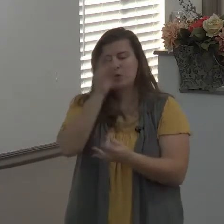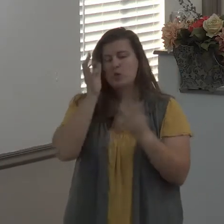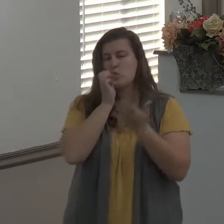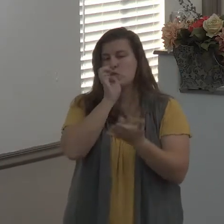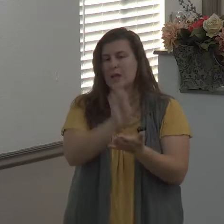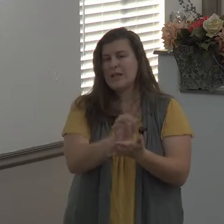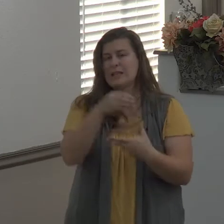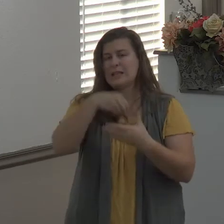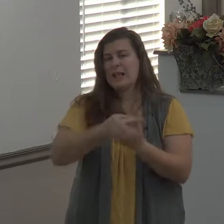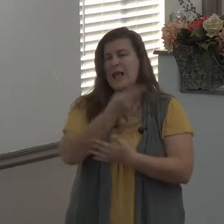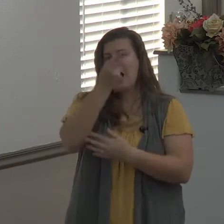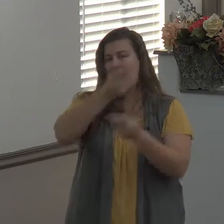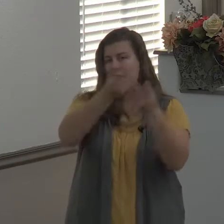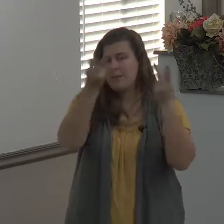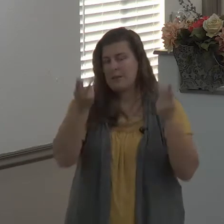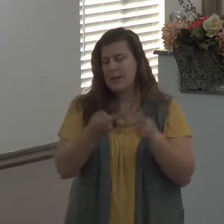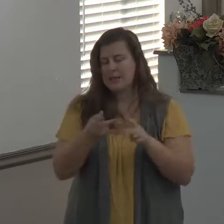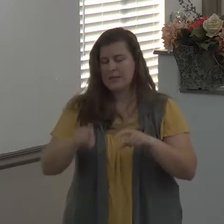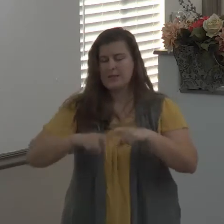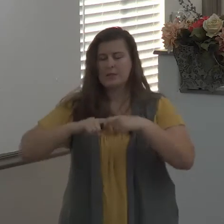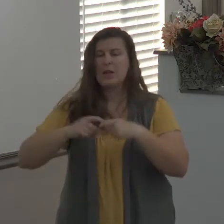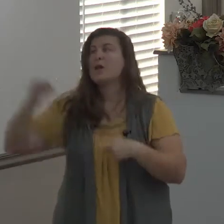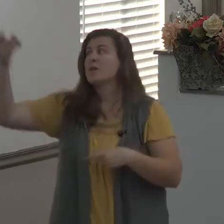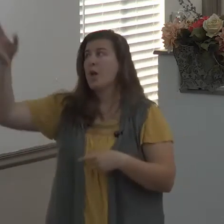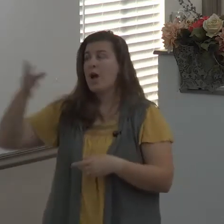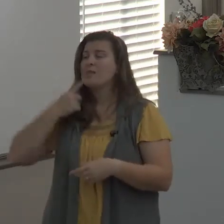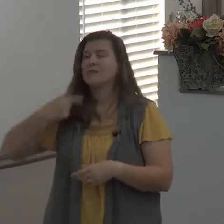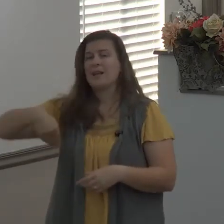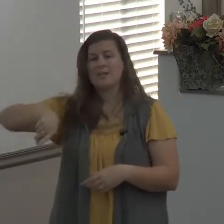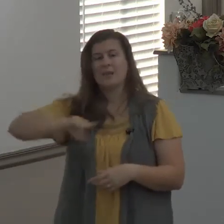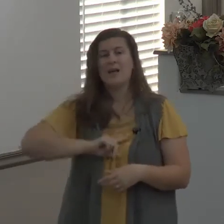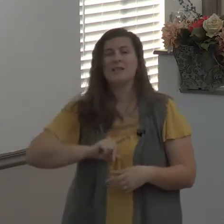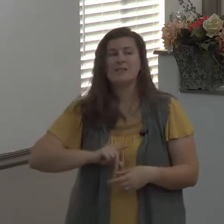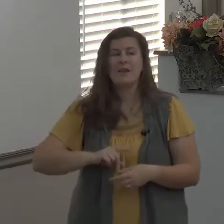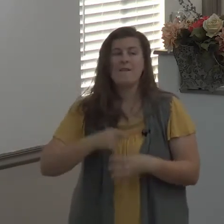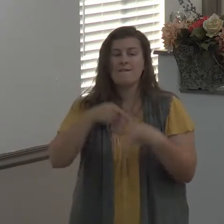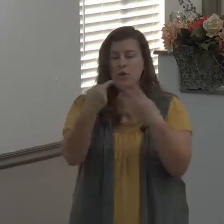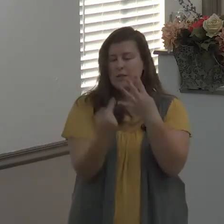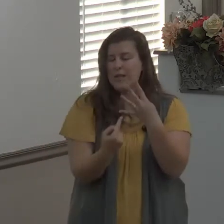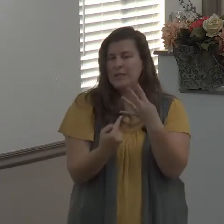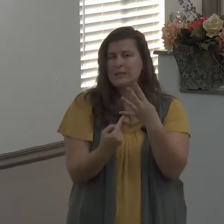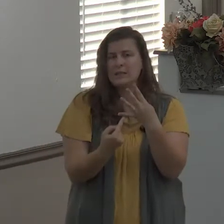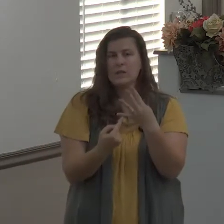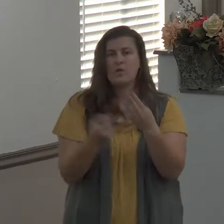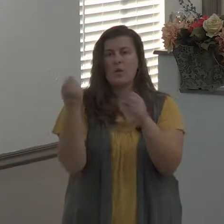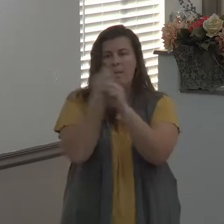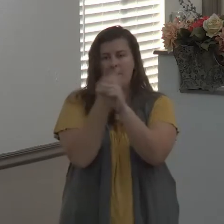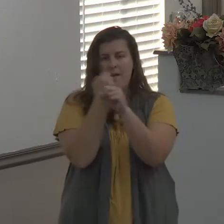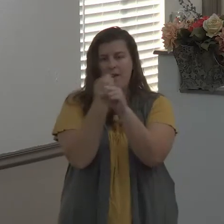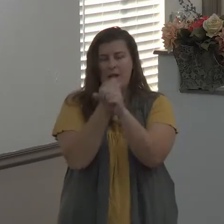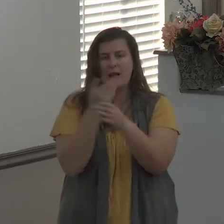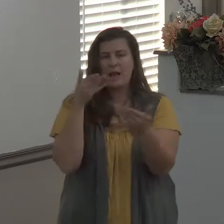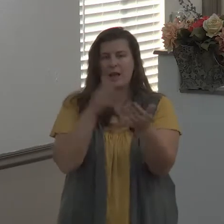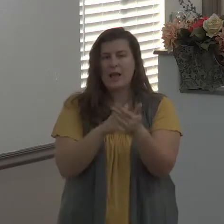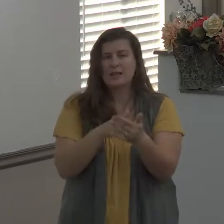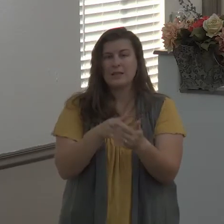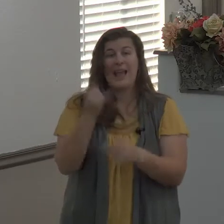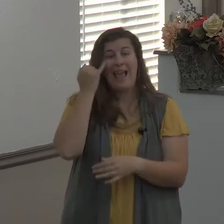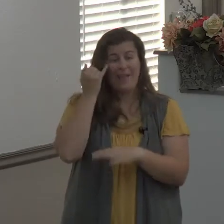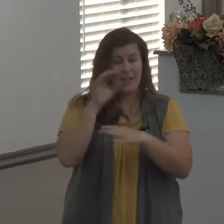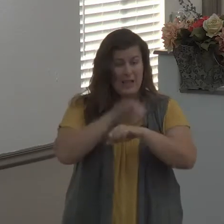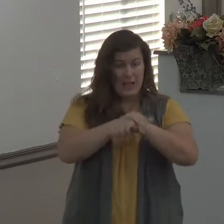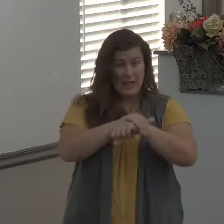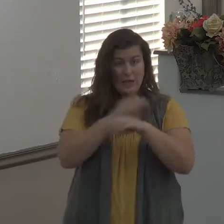of the darkness of this world. Against spiritual wickedness in high places. Four times God tells us what